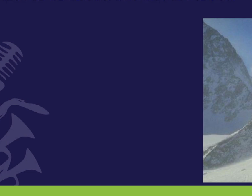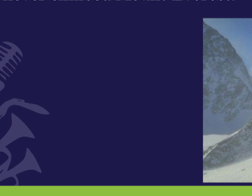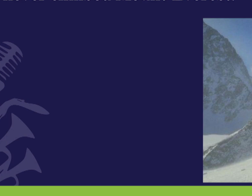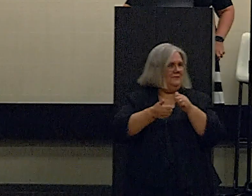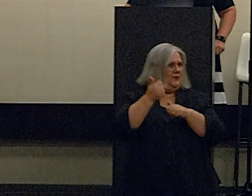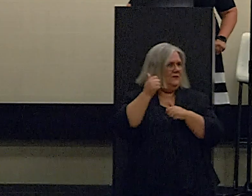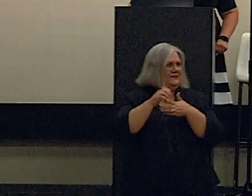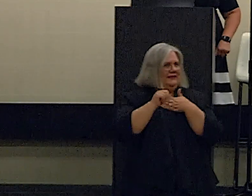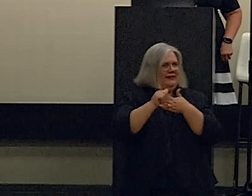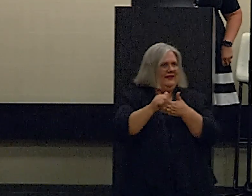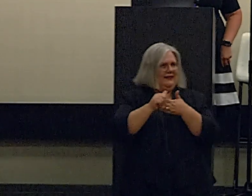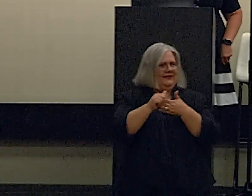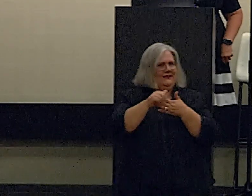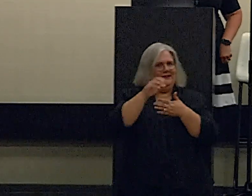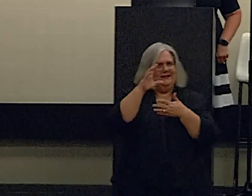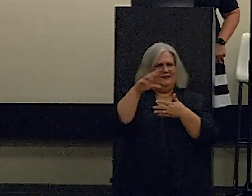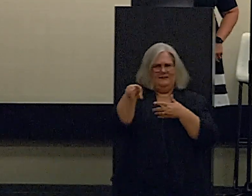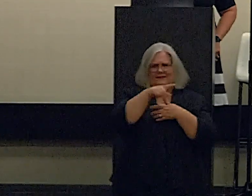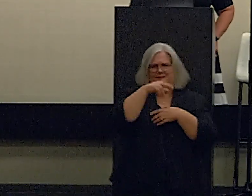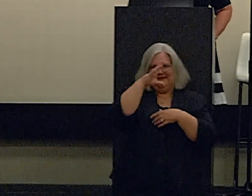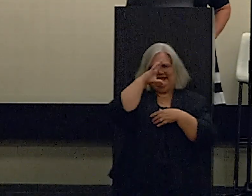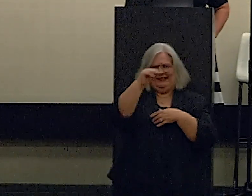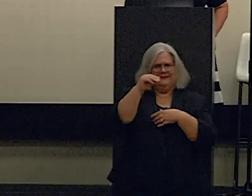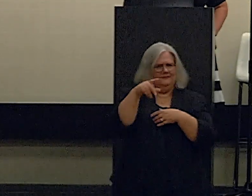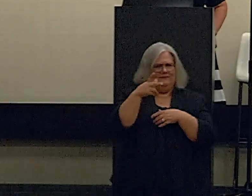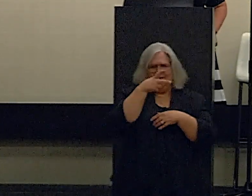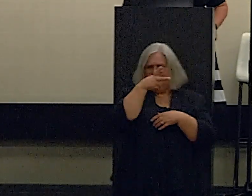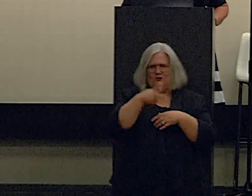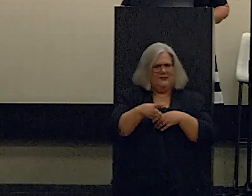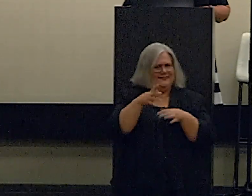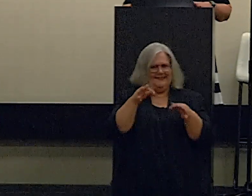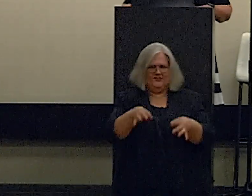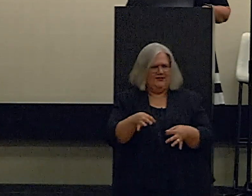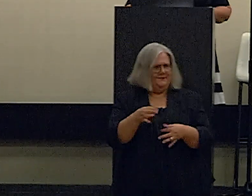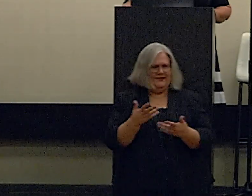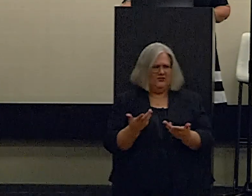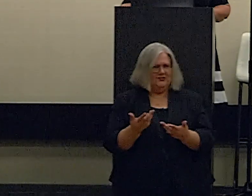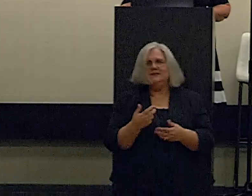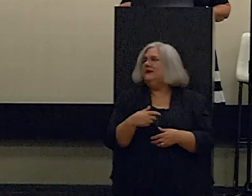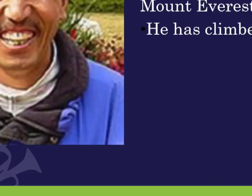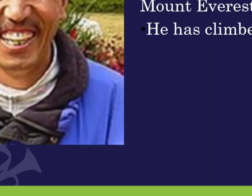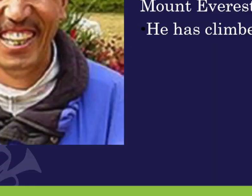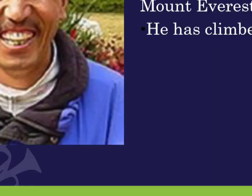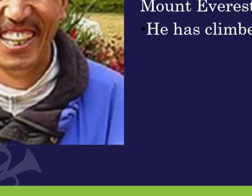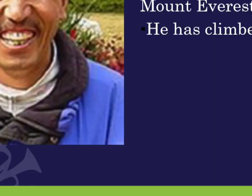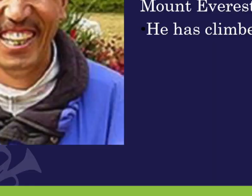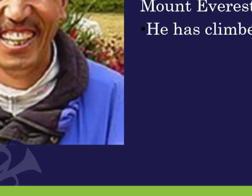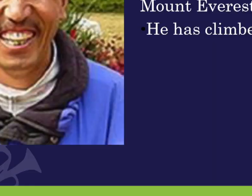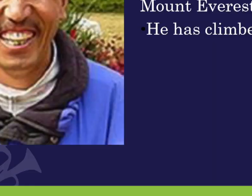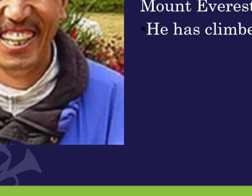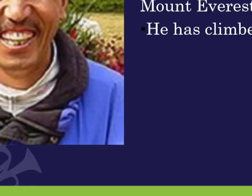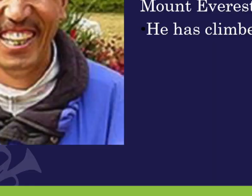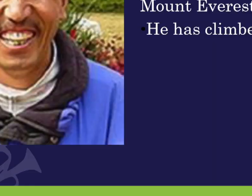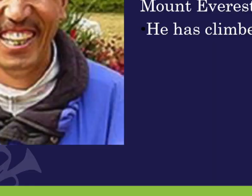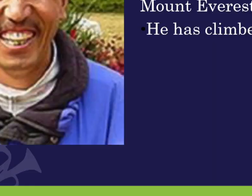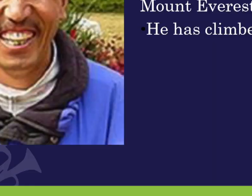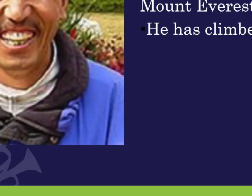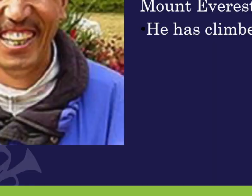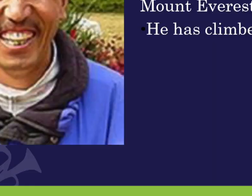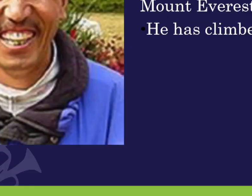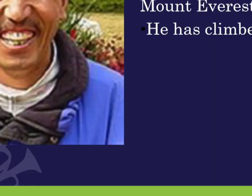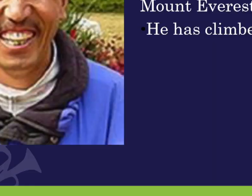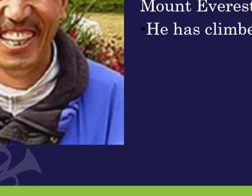y'all, poor decision makers. Then we have Appa, who has climbed Mount